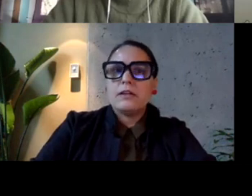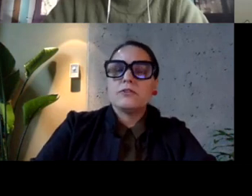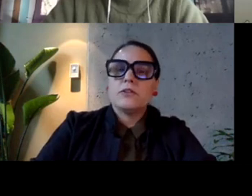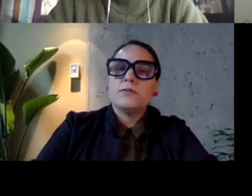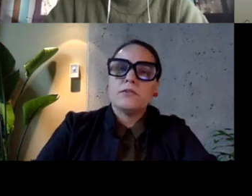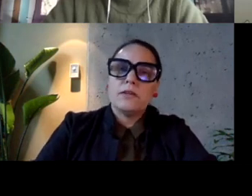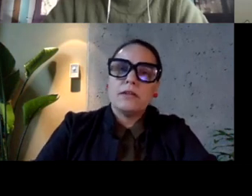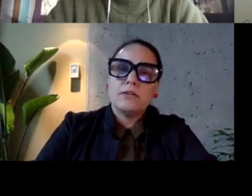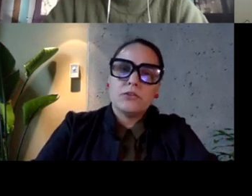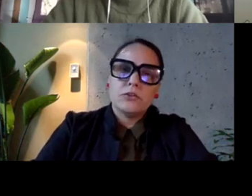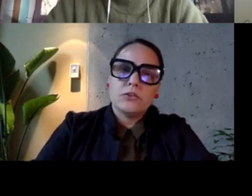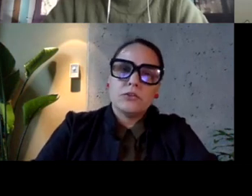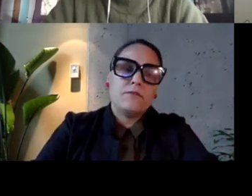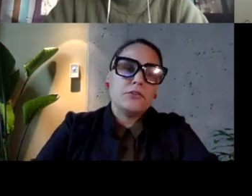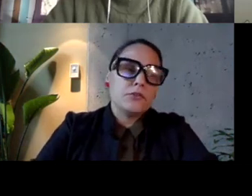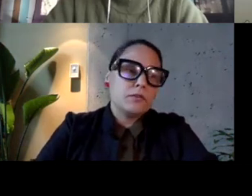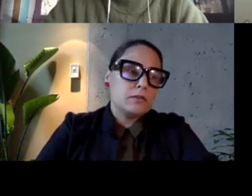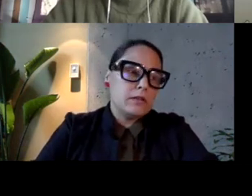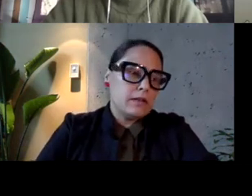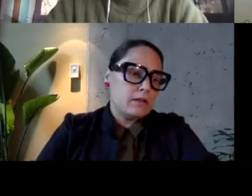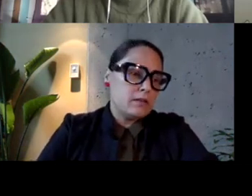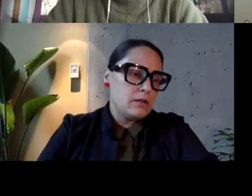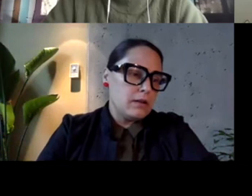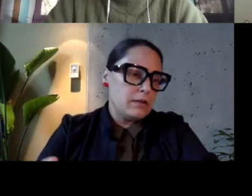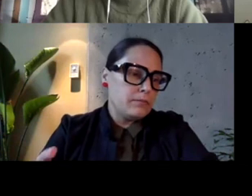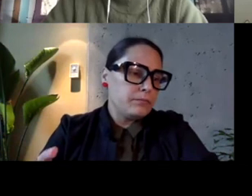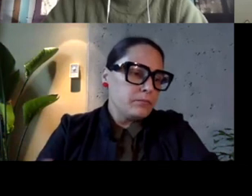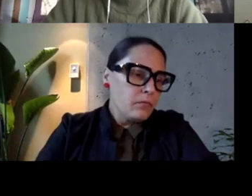in terms of inserting that visual and